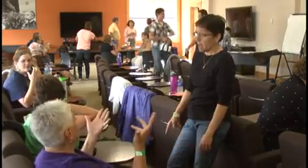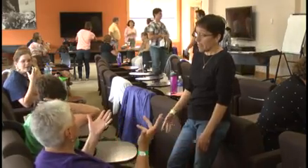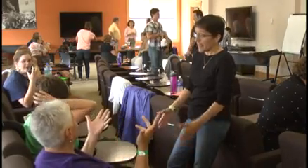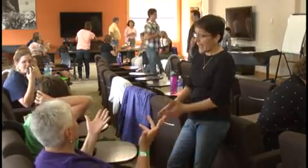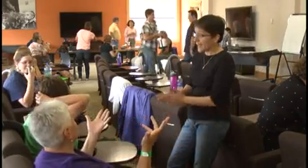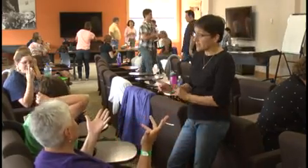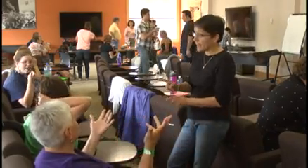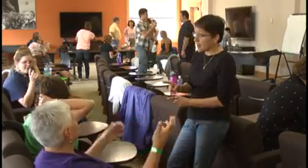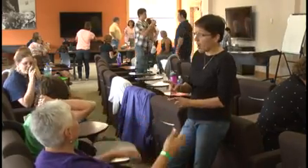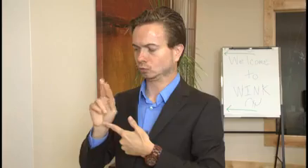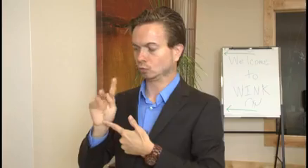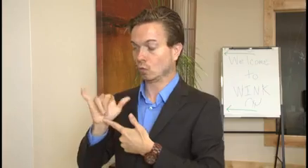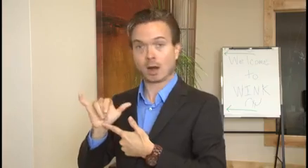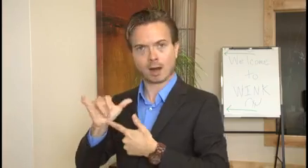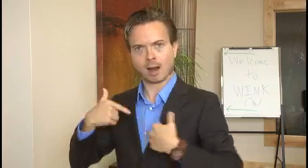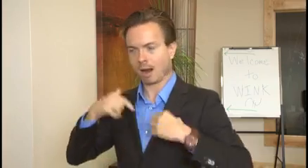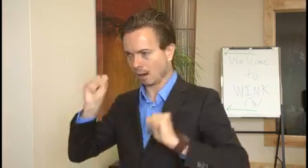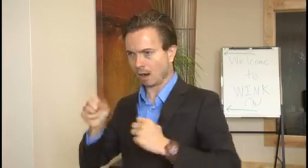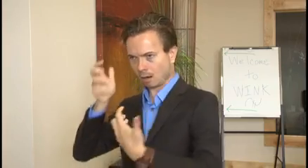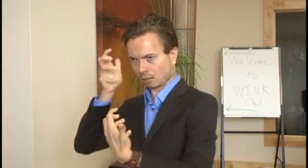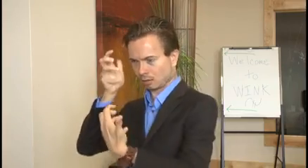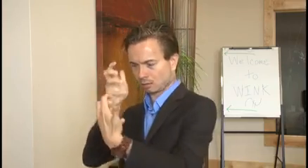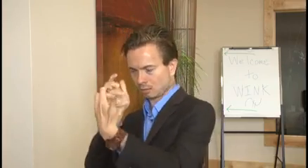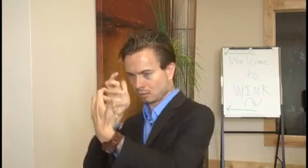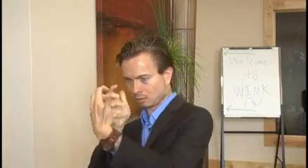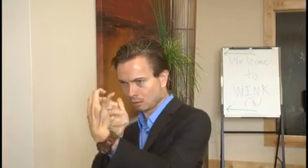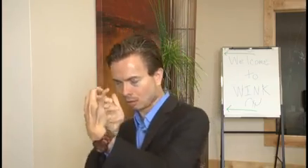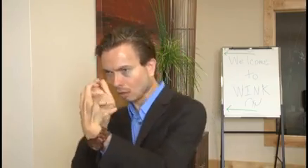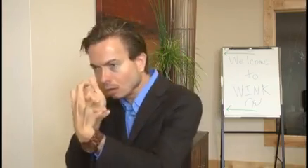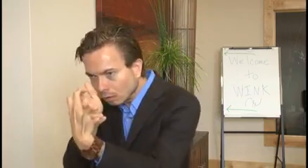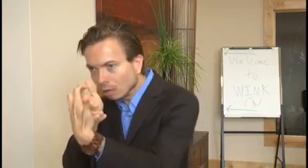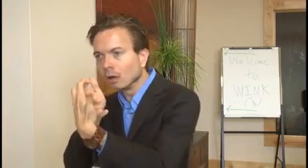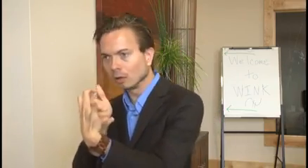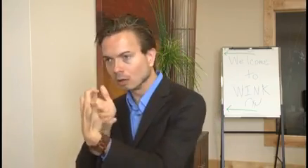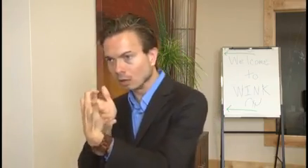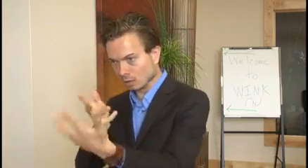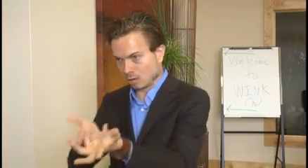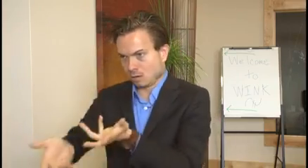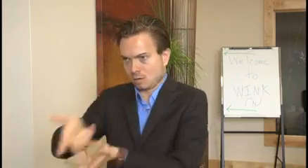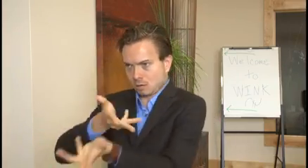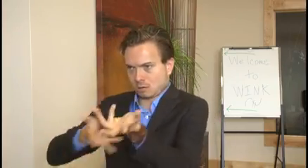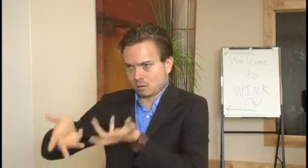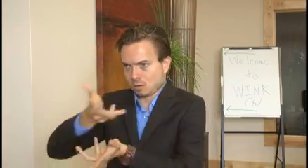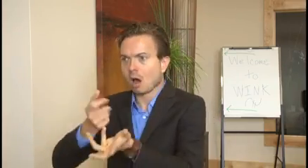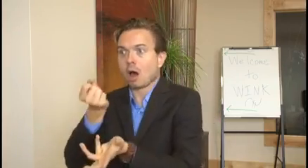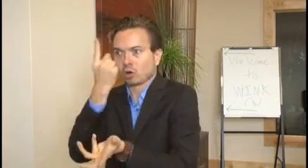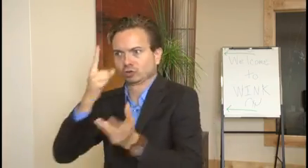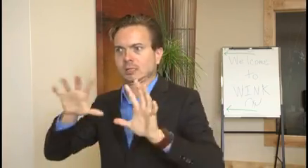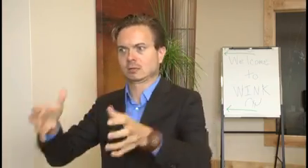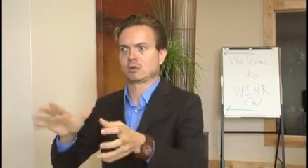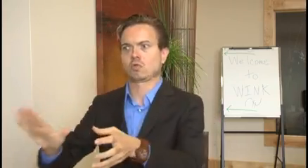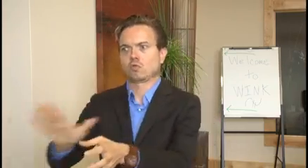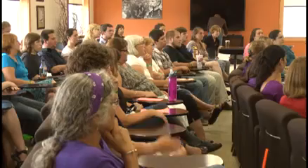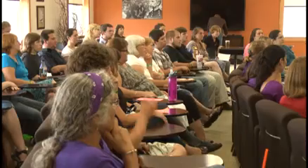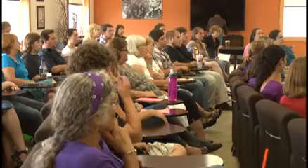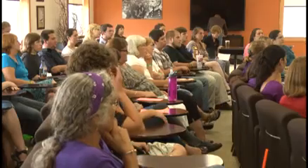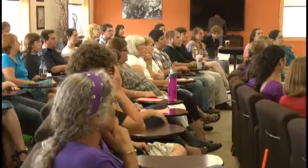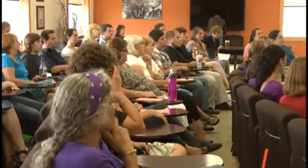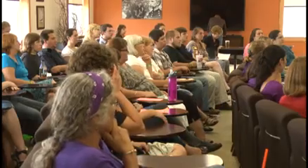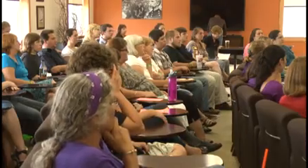deaf culture, ASL culture. So me, as a person in the majority, I need to make sure that I'm able to change